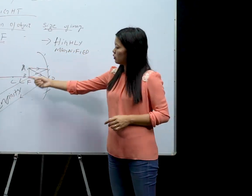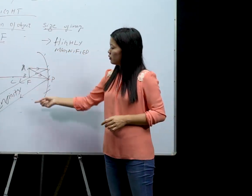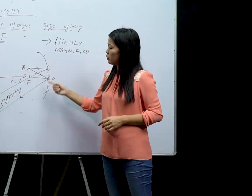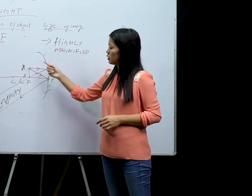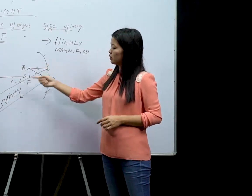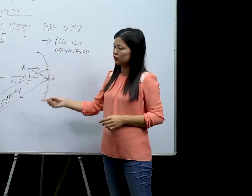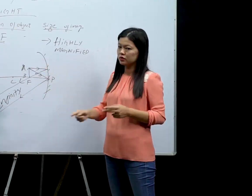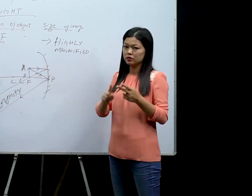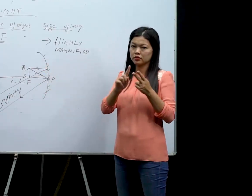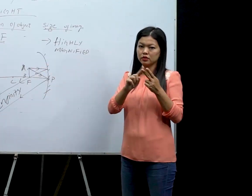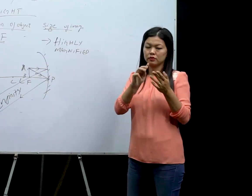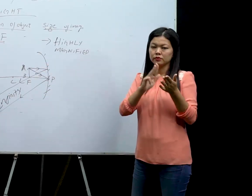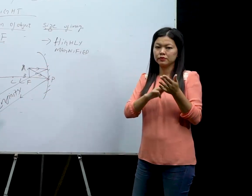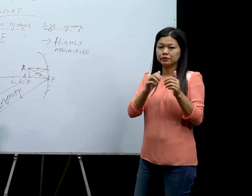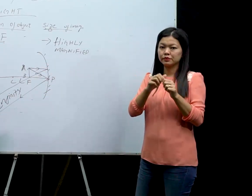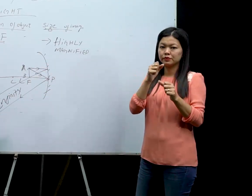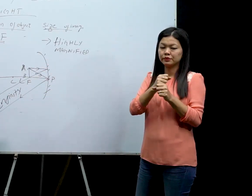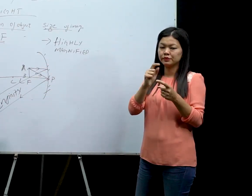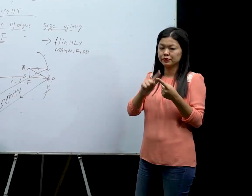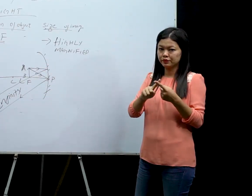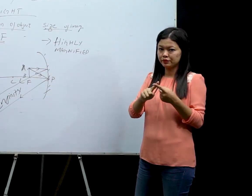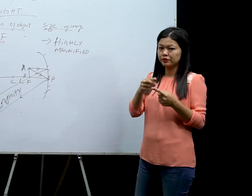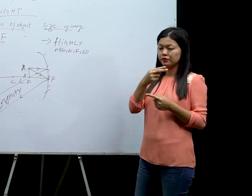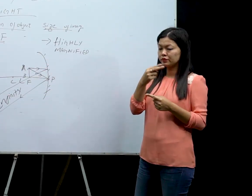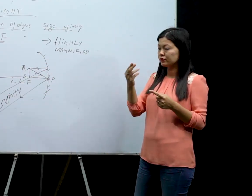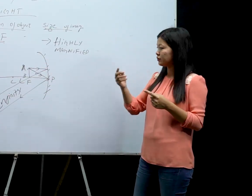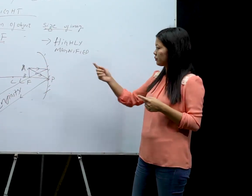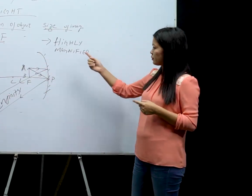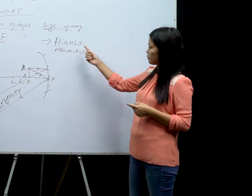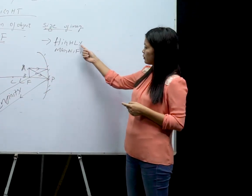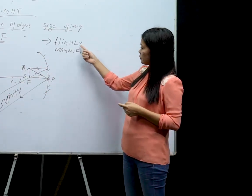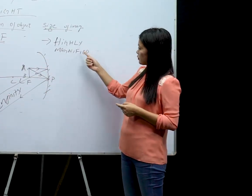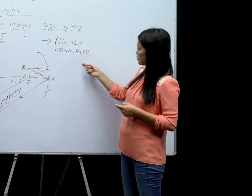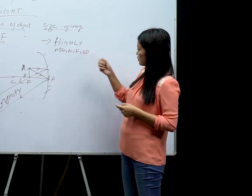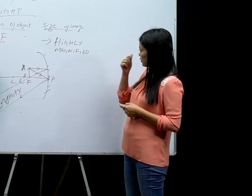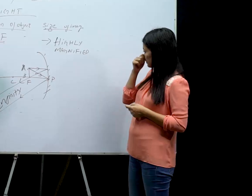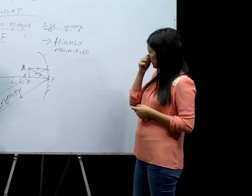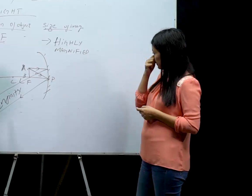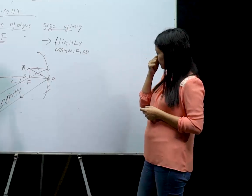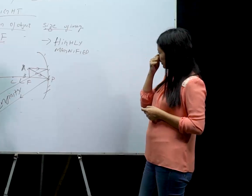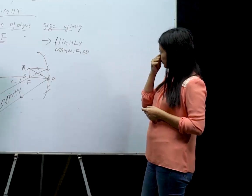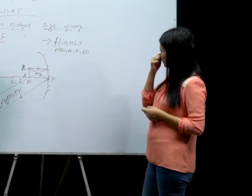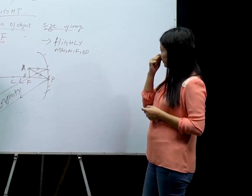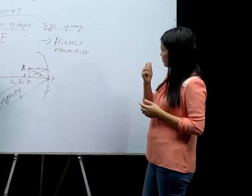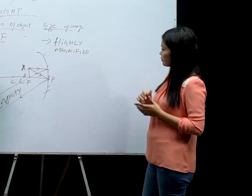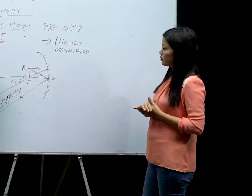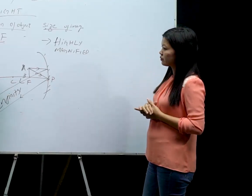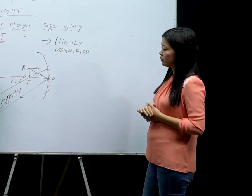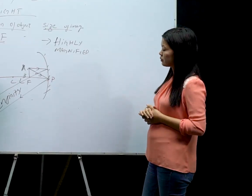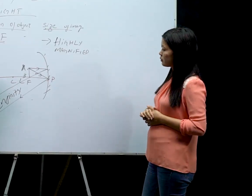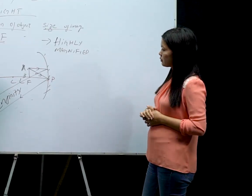Clear? This type of image will say it is highly magnified because we know that at some point of time we are going to get an